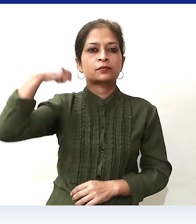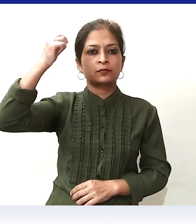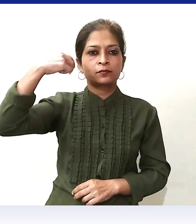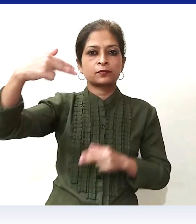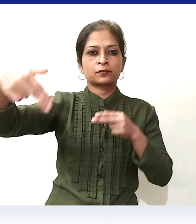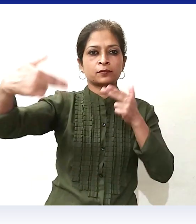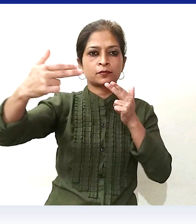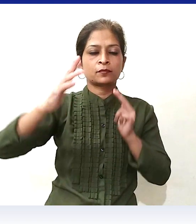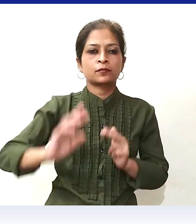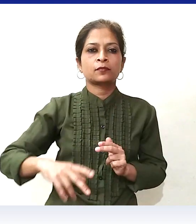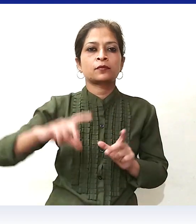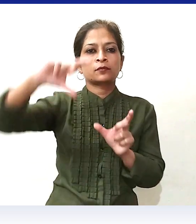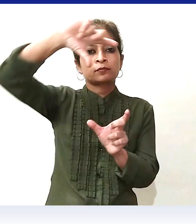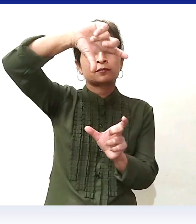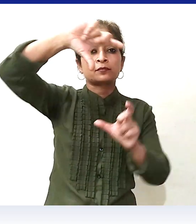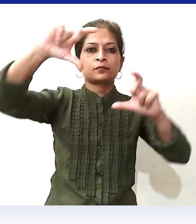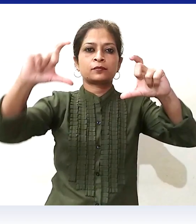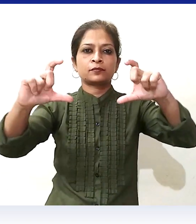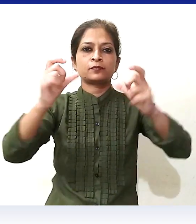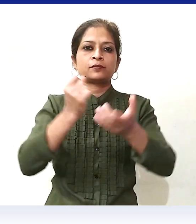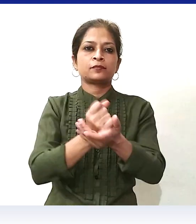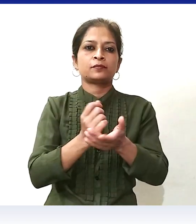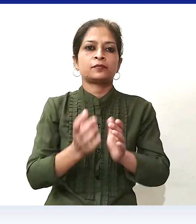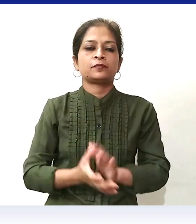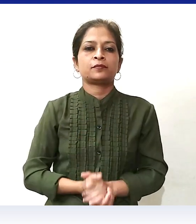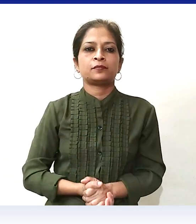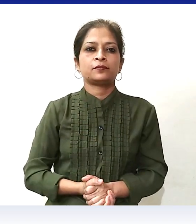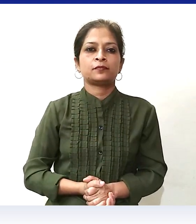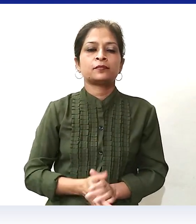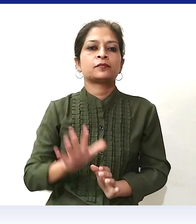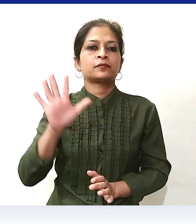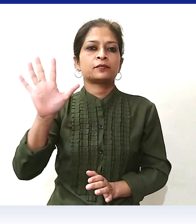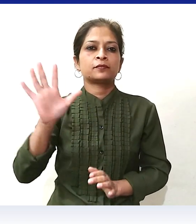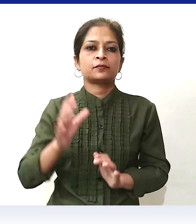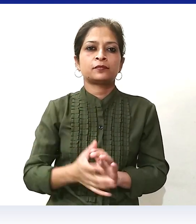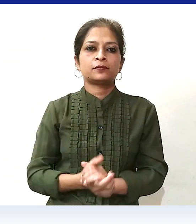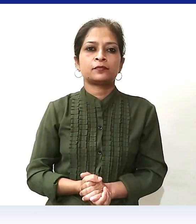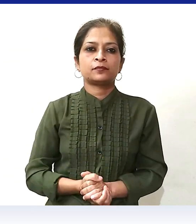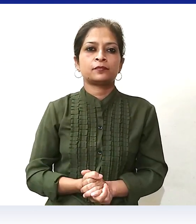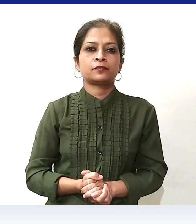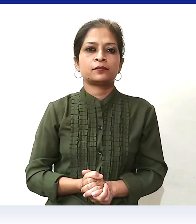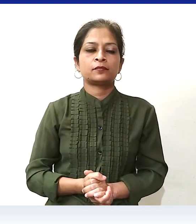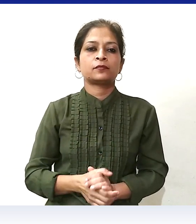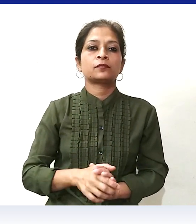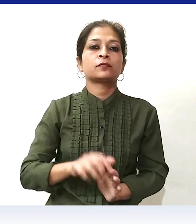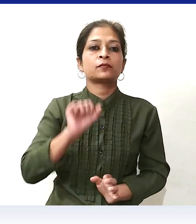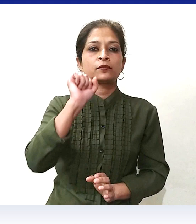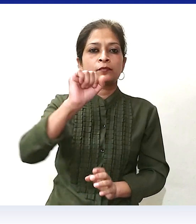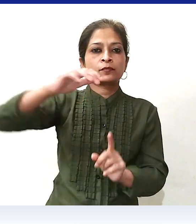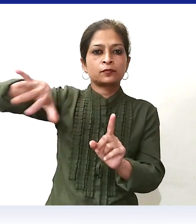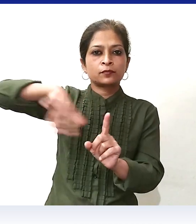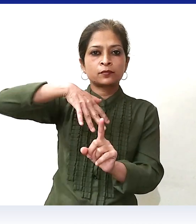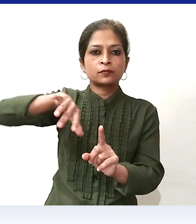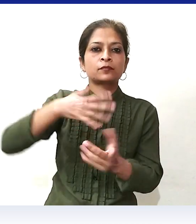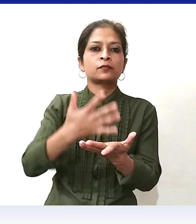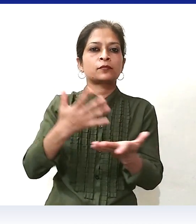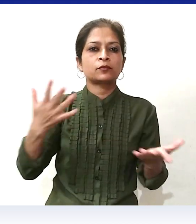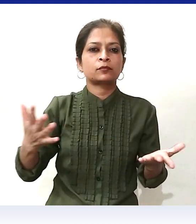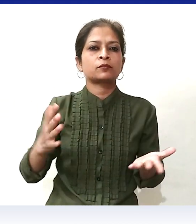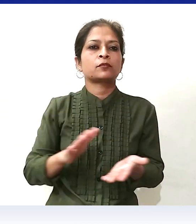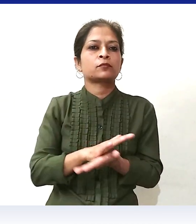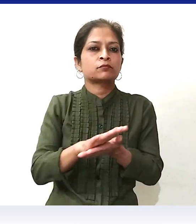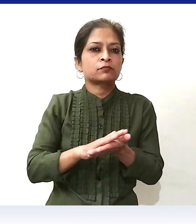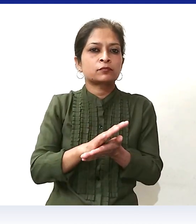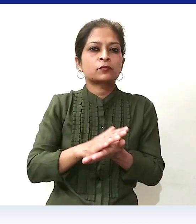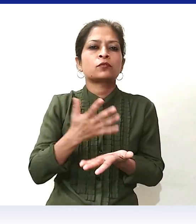video call make sure it's in landscape mode number five your background should be preferably plane